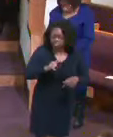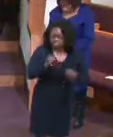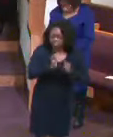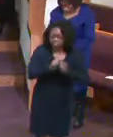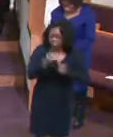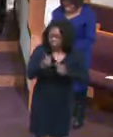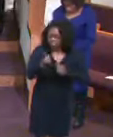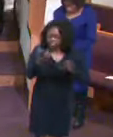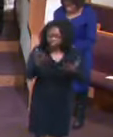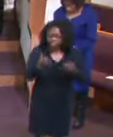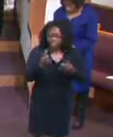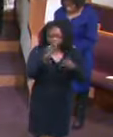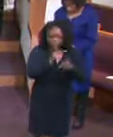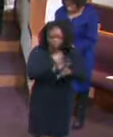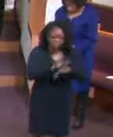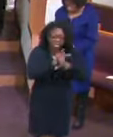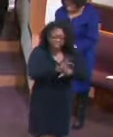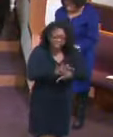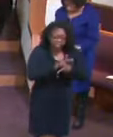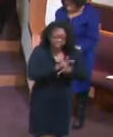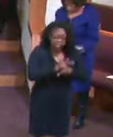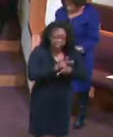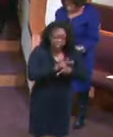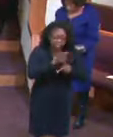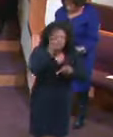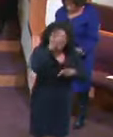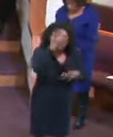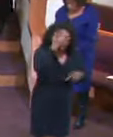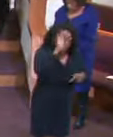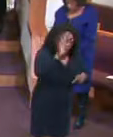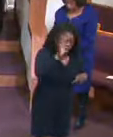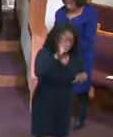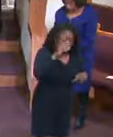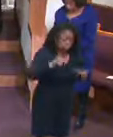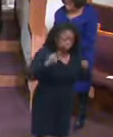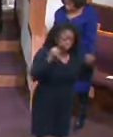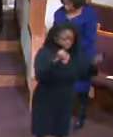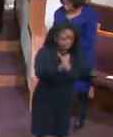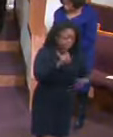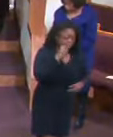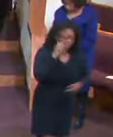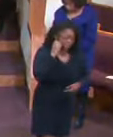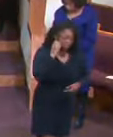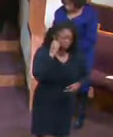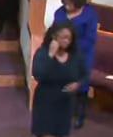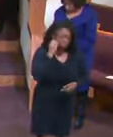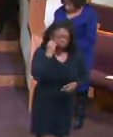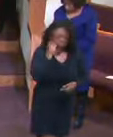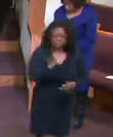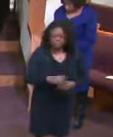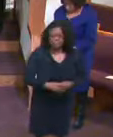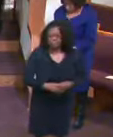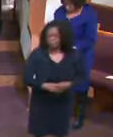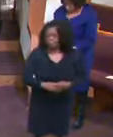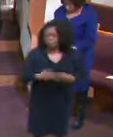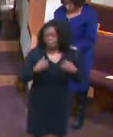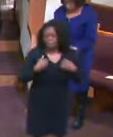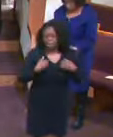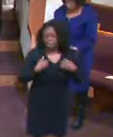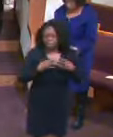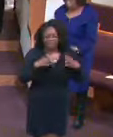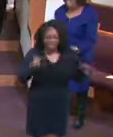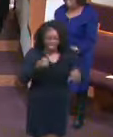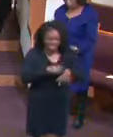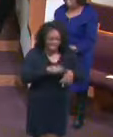careful and wise on your way home. You out in good time, amen. So you ain't got to